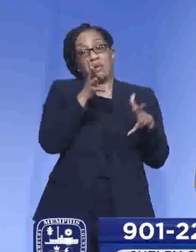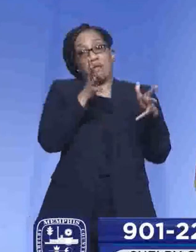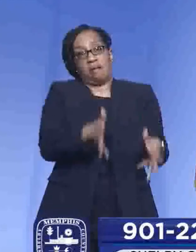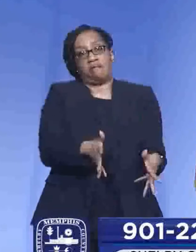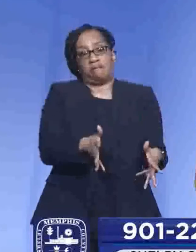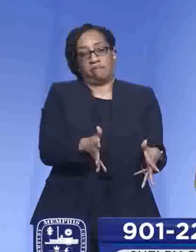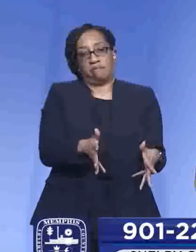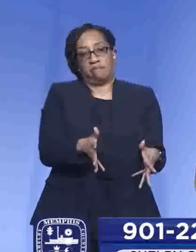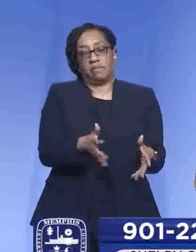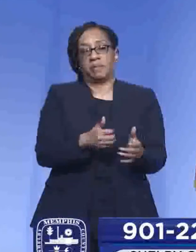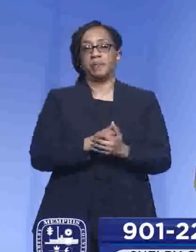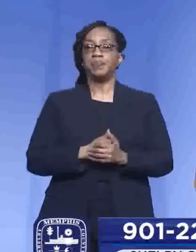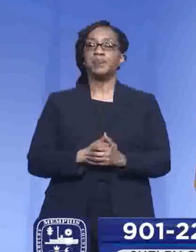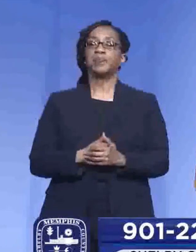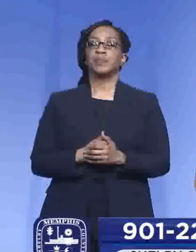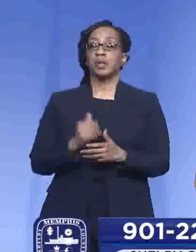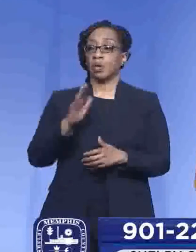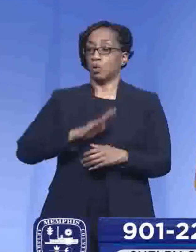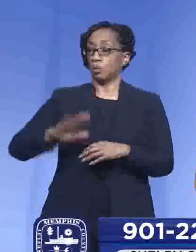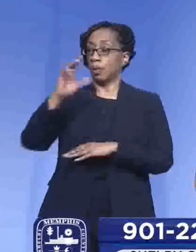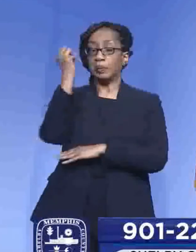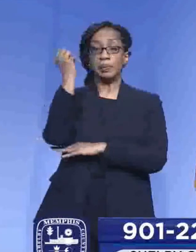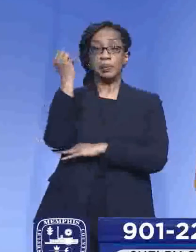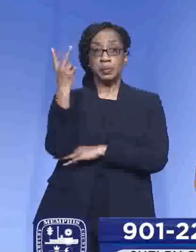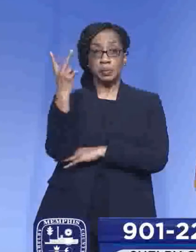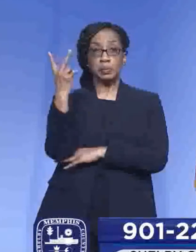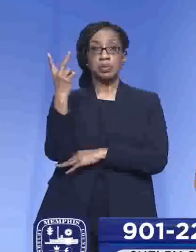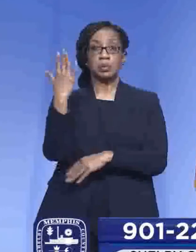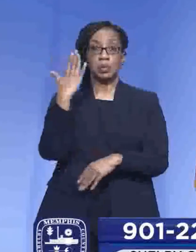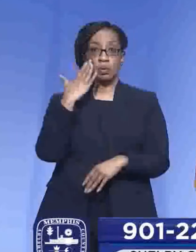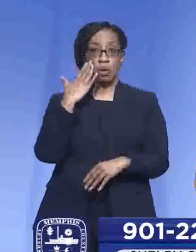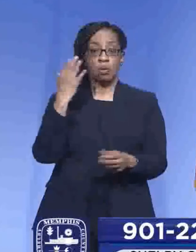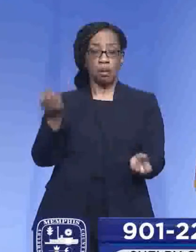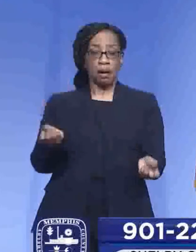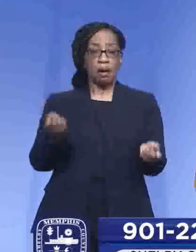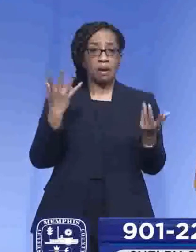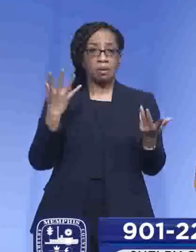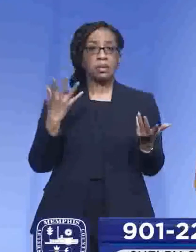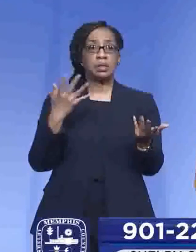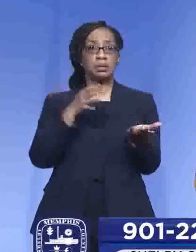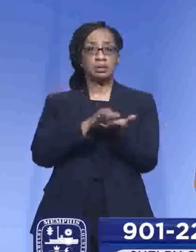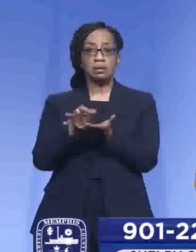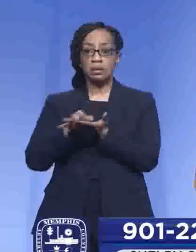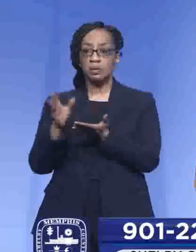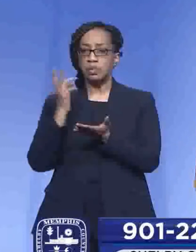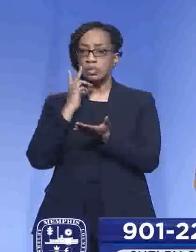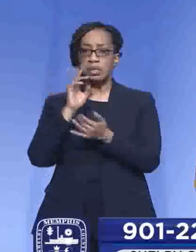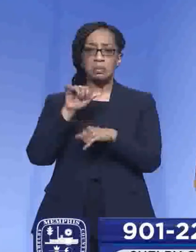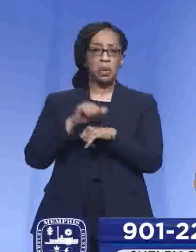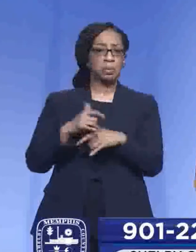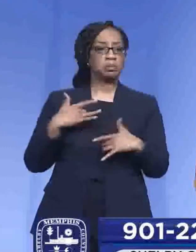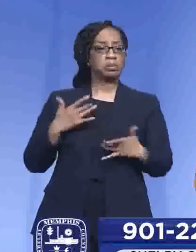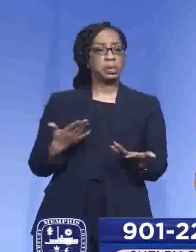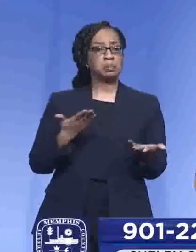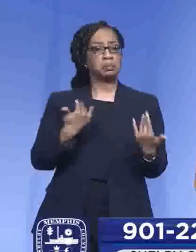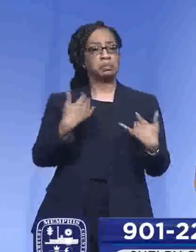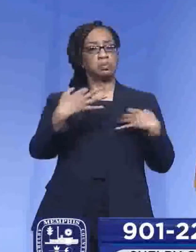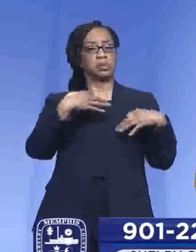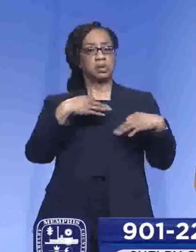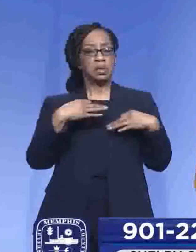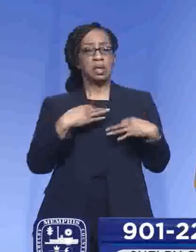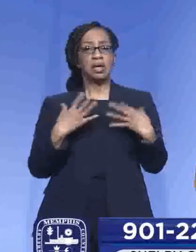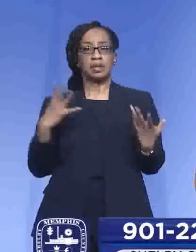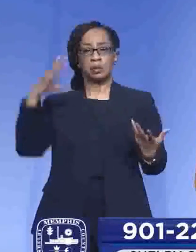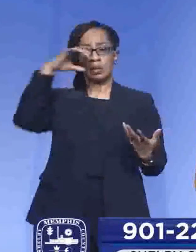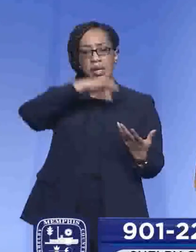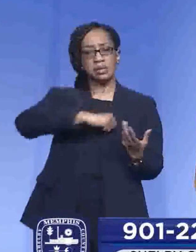day. By about noon, we'll get a pulse on where that is and how we think appointments are going. We'll make an estimate on the number that we think